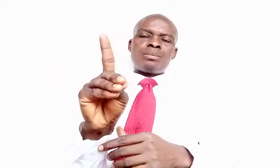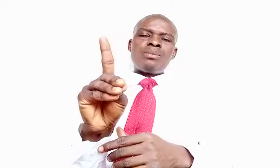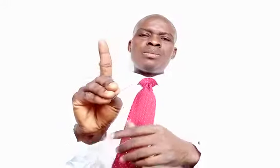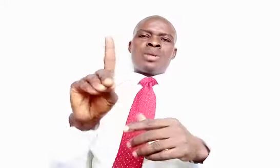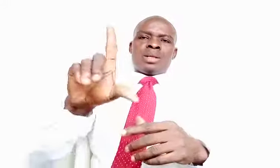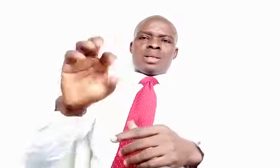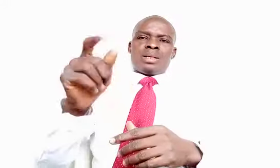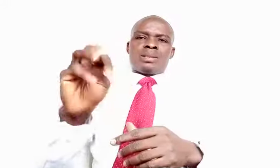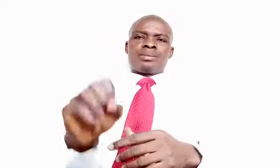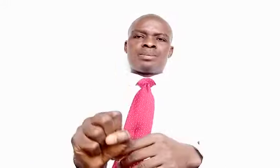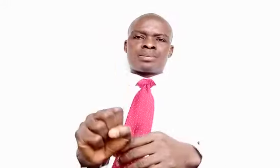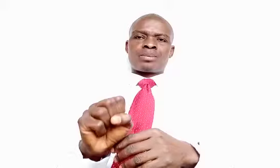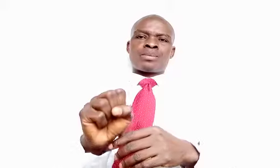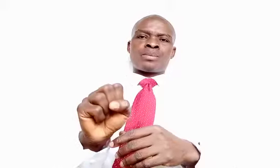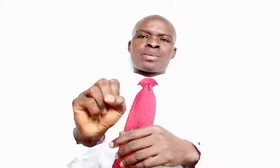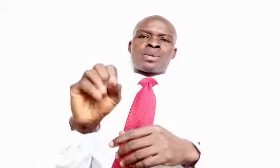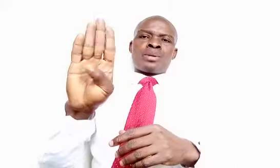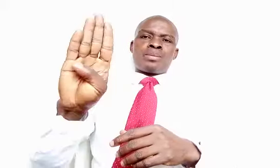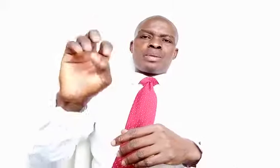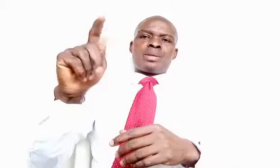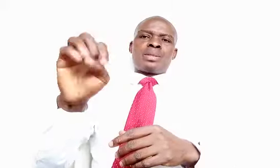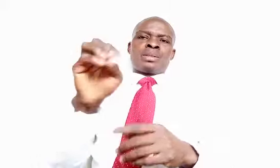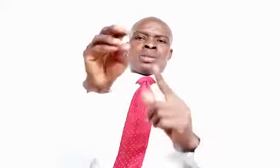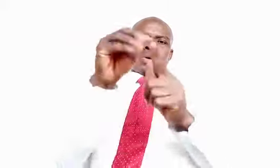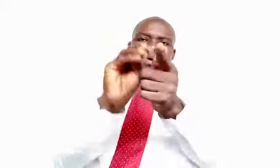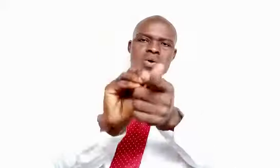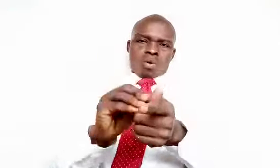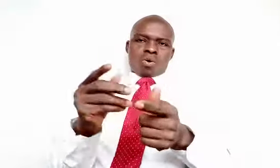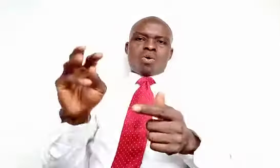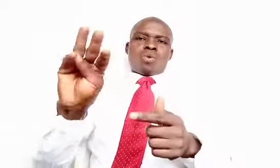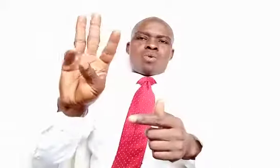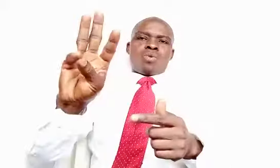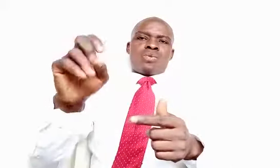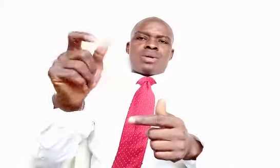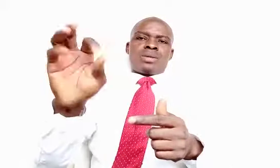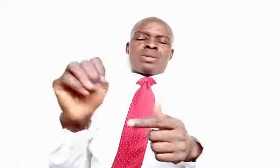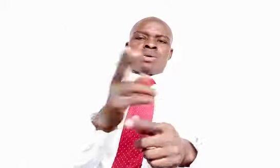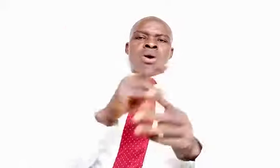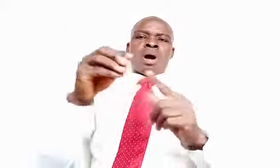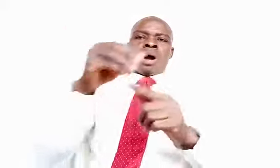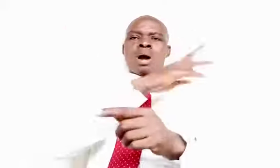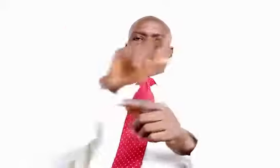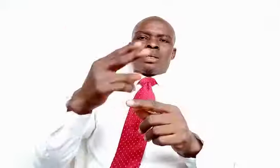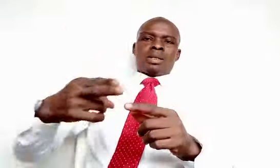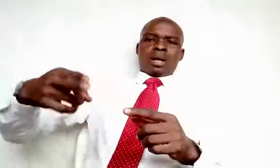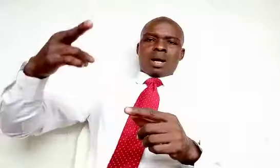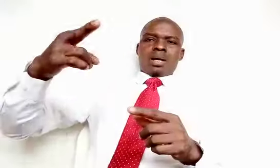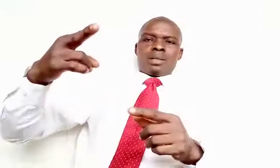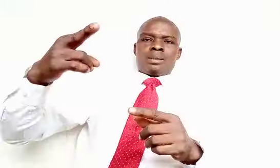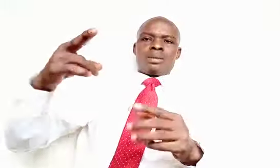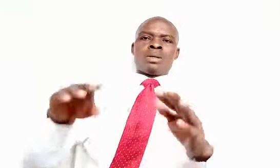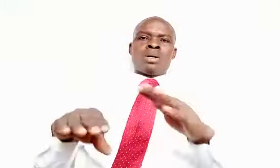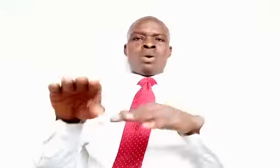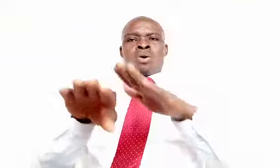length, breadth or width, and height. Unlike